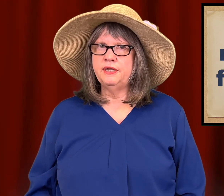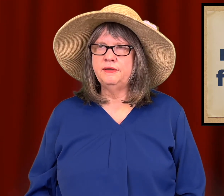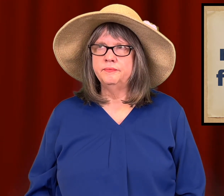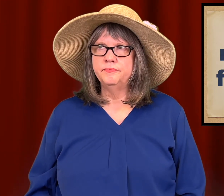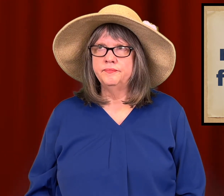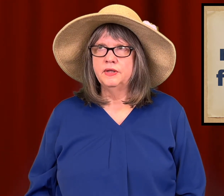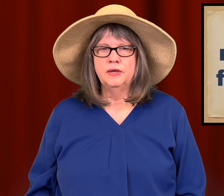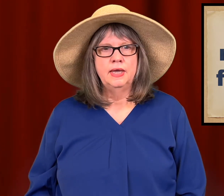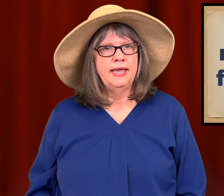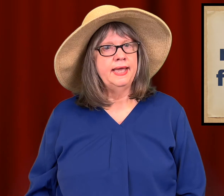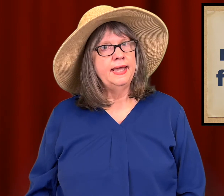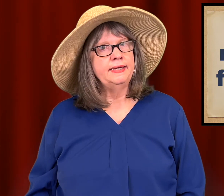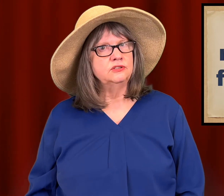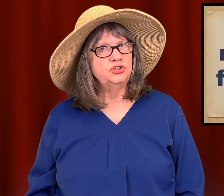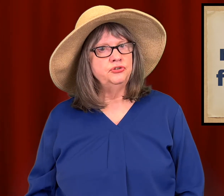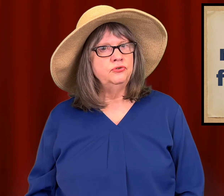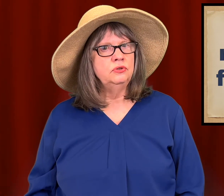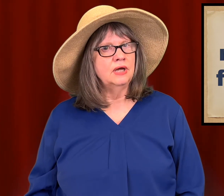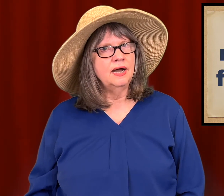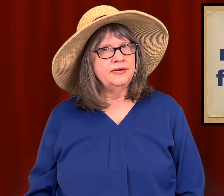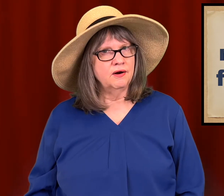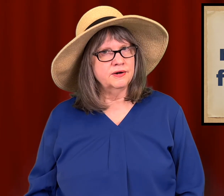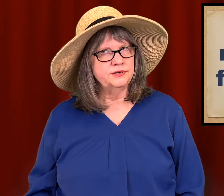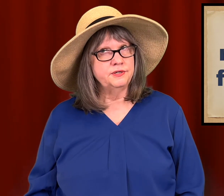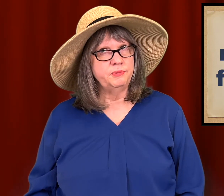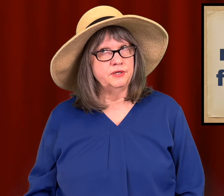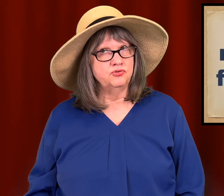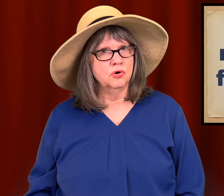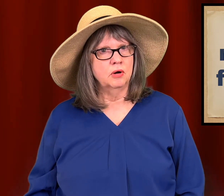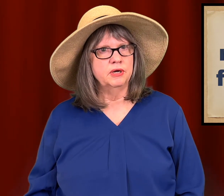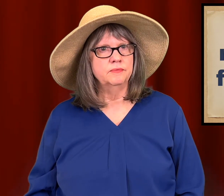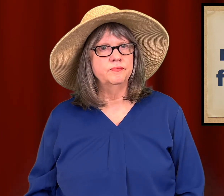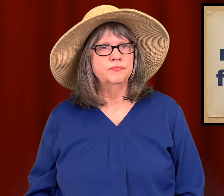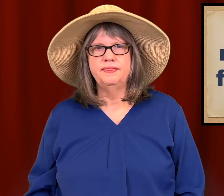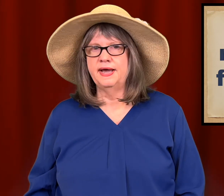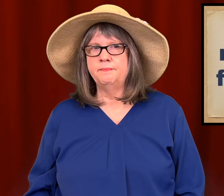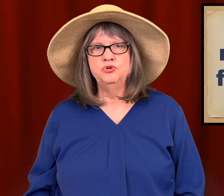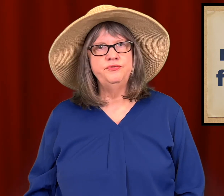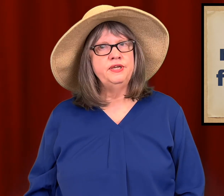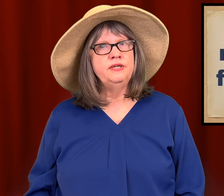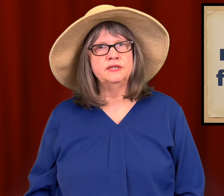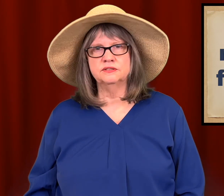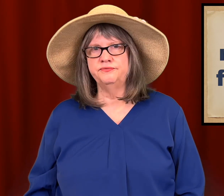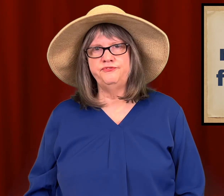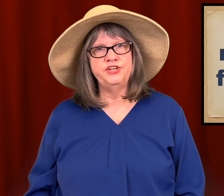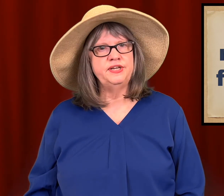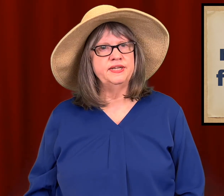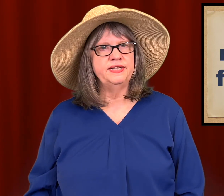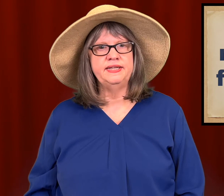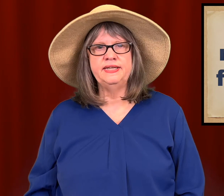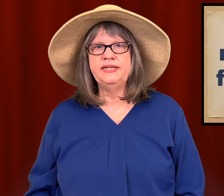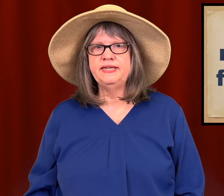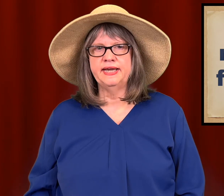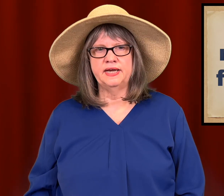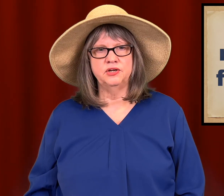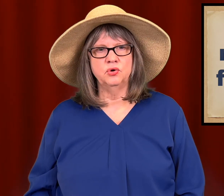comedy, and it's too lighthearted to be a drama. That movie doesn't fit into any